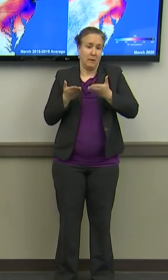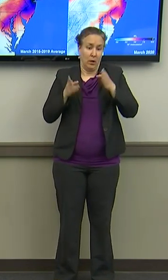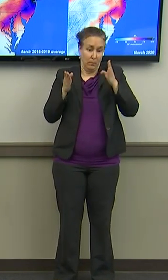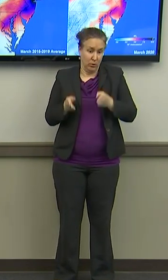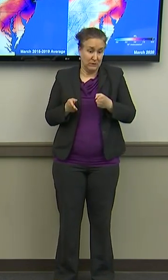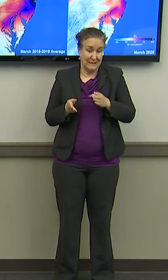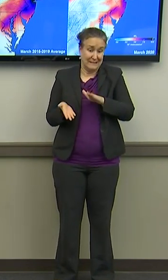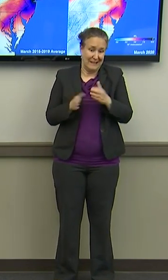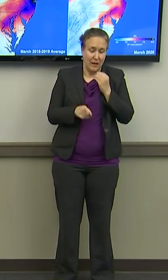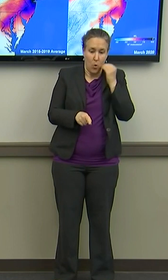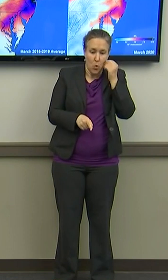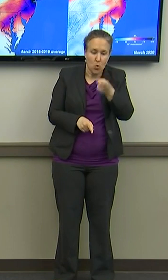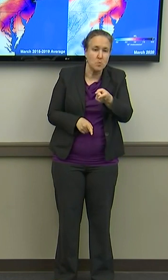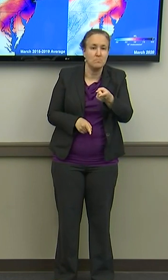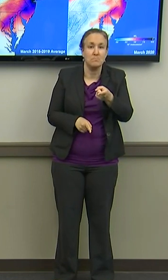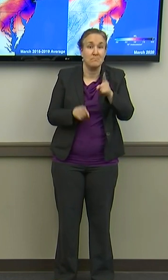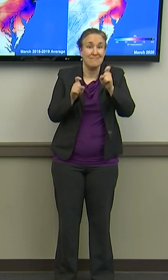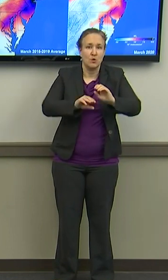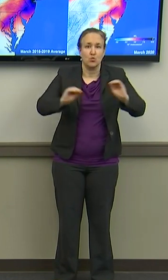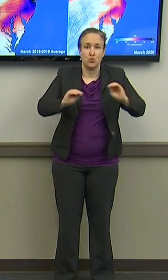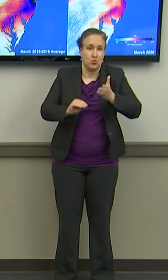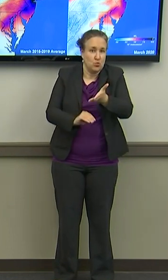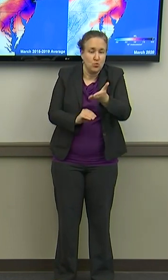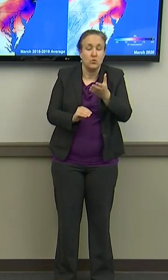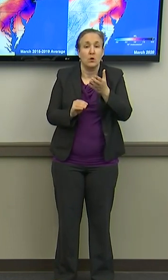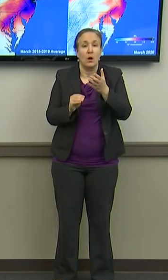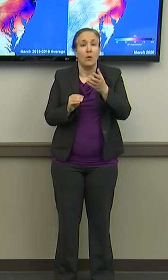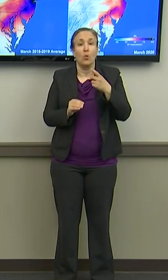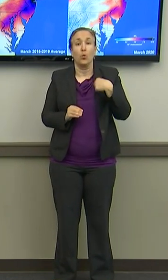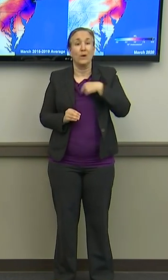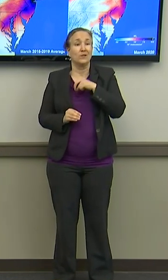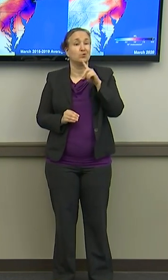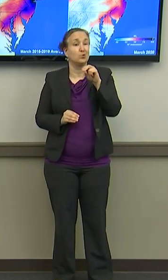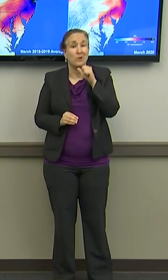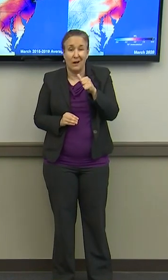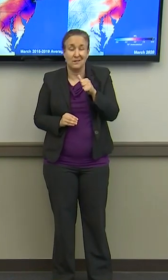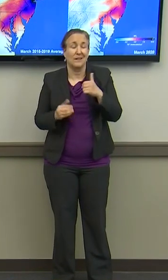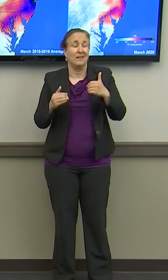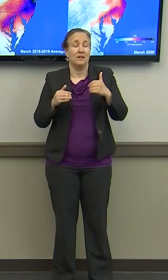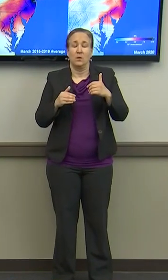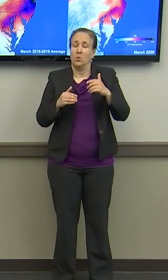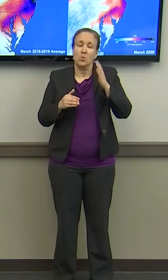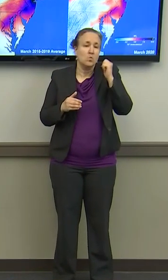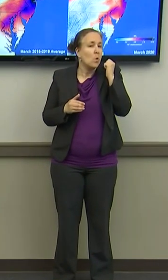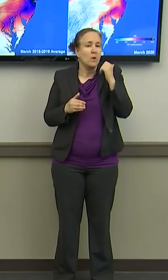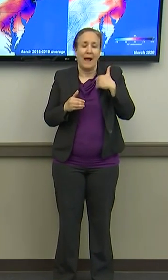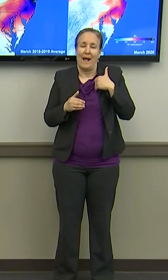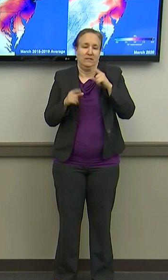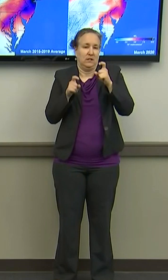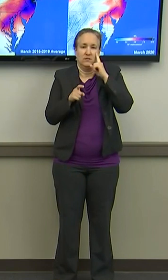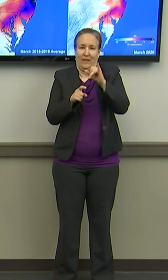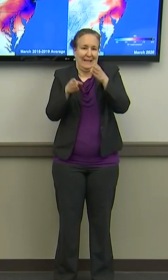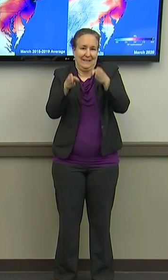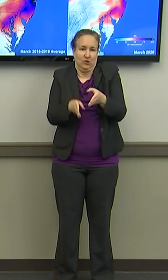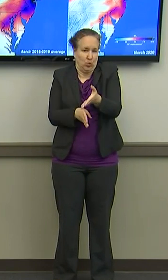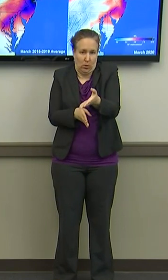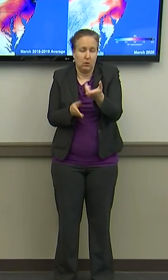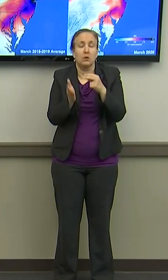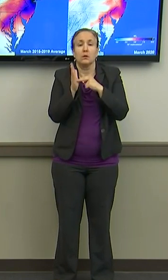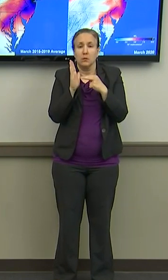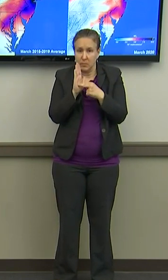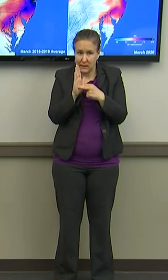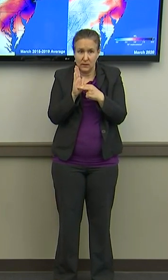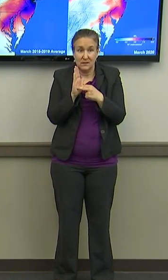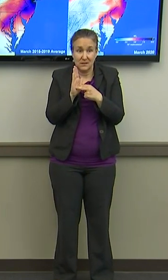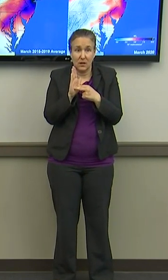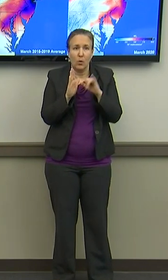away at home, but we do not and will not have a lab test for that individual. So we are going to call